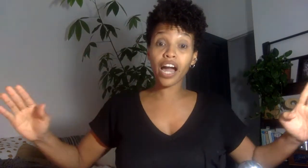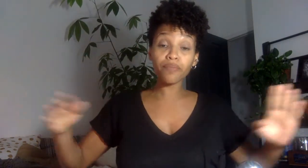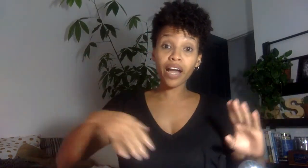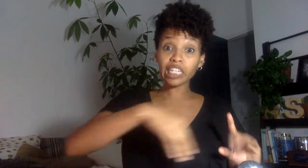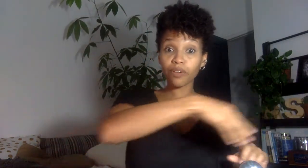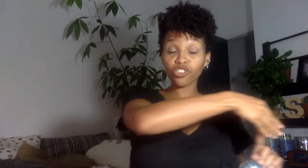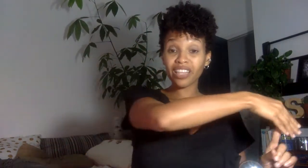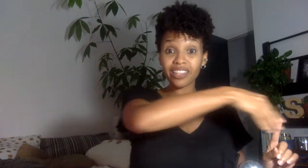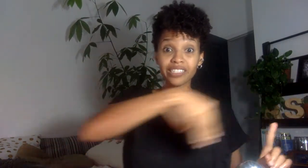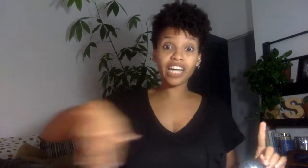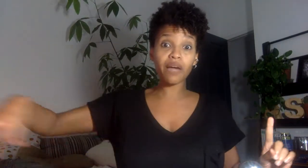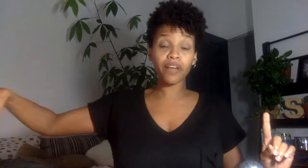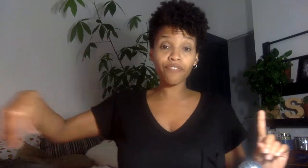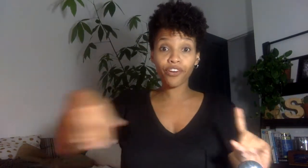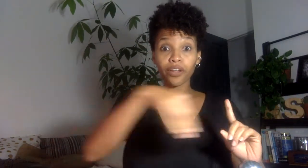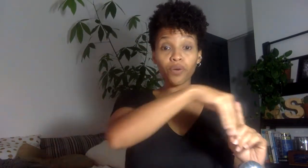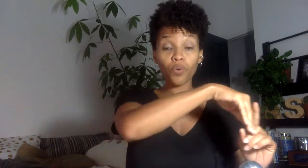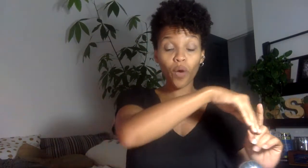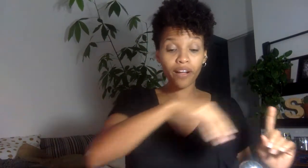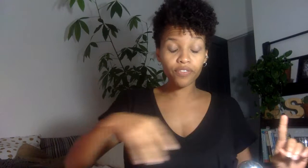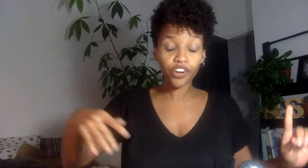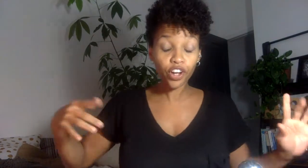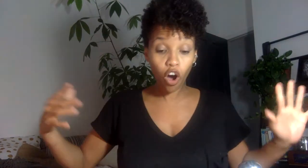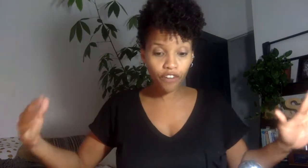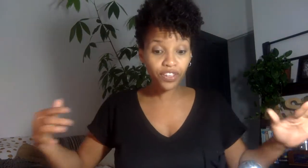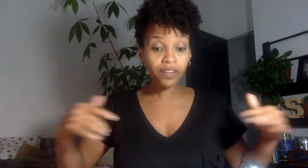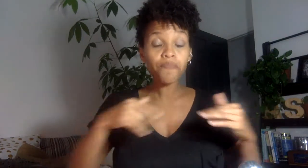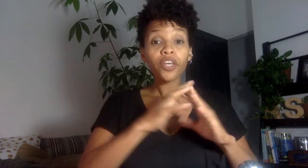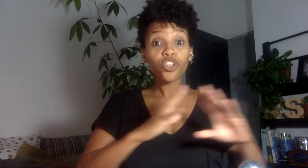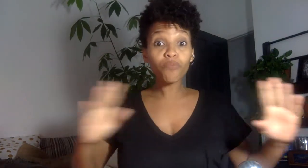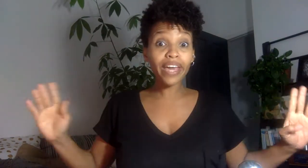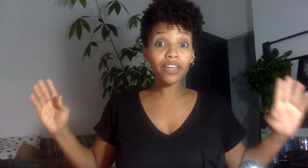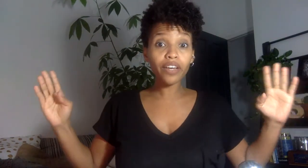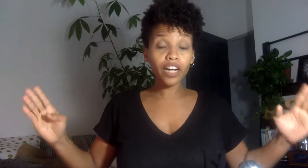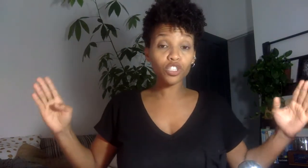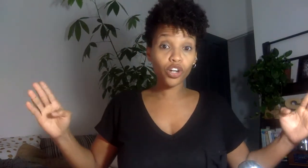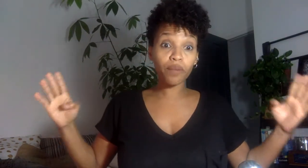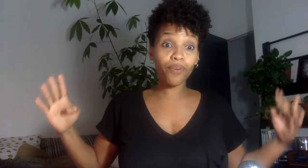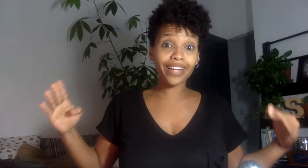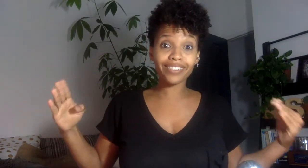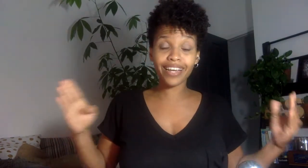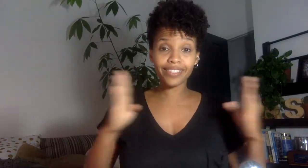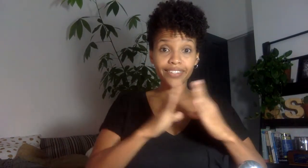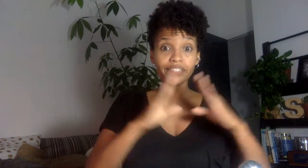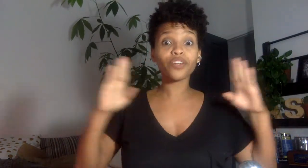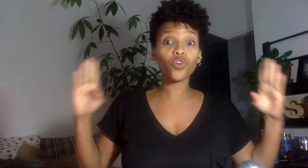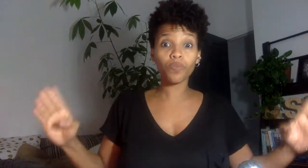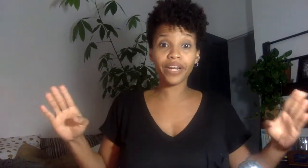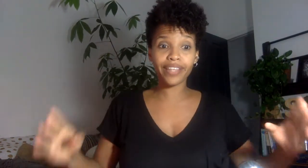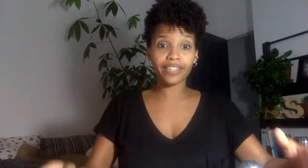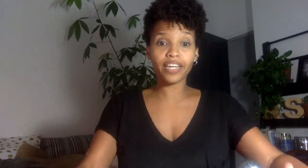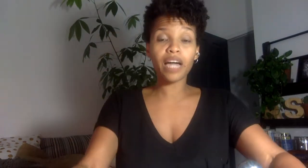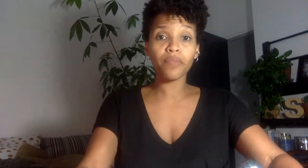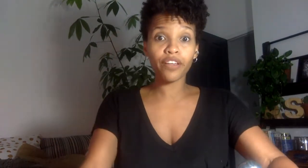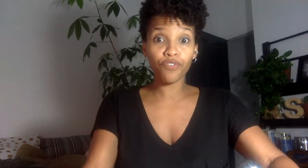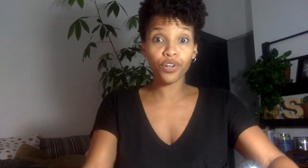timeline, especially this timeline very often, you may try to practice that sentence and incorporate that timeline for your